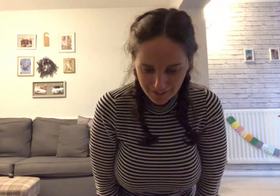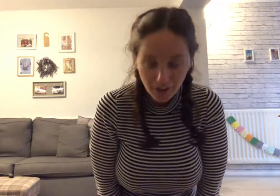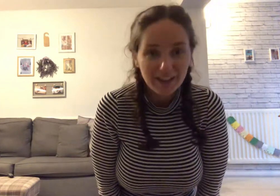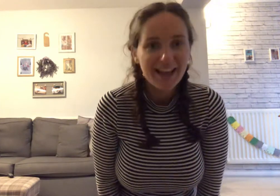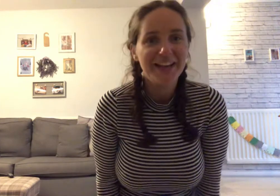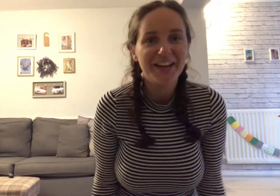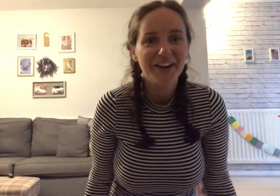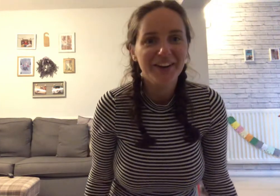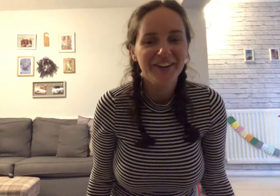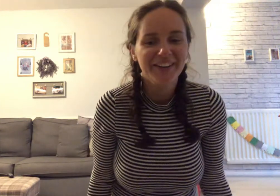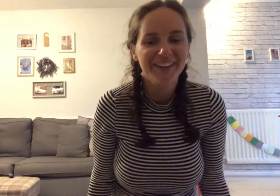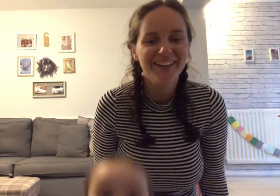Lenny God.